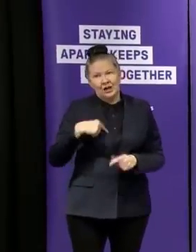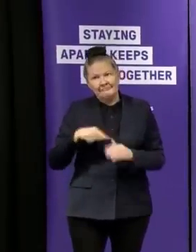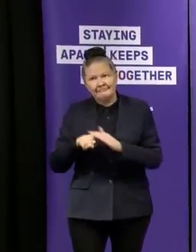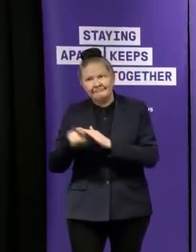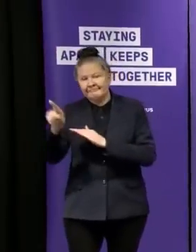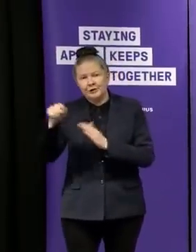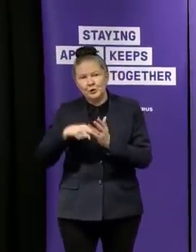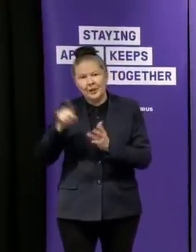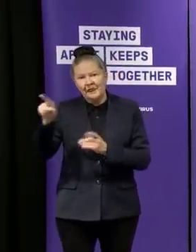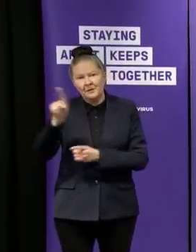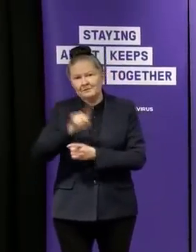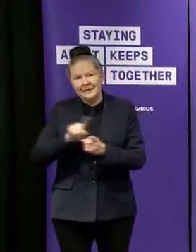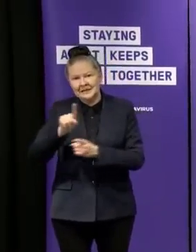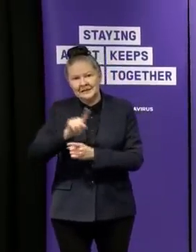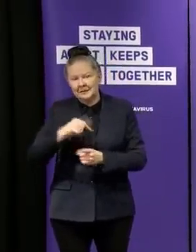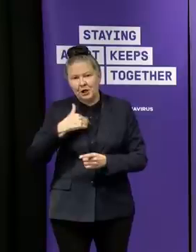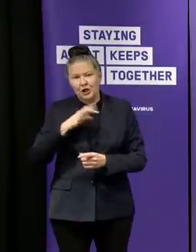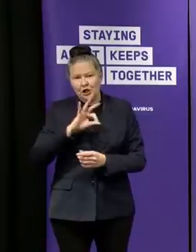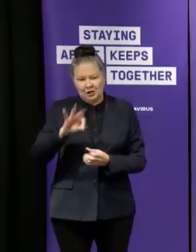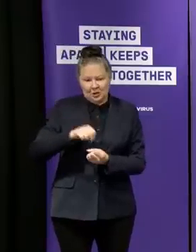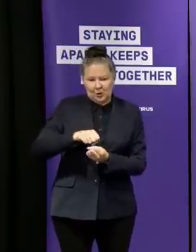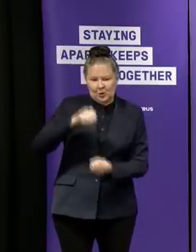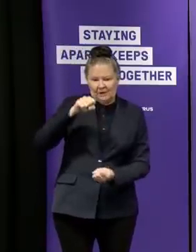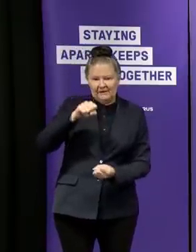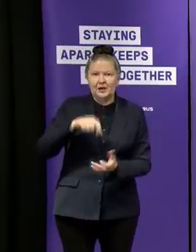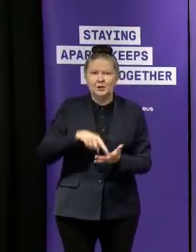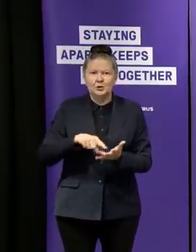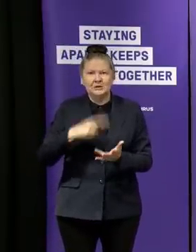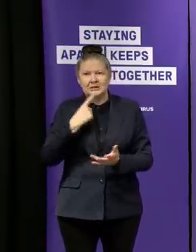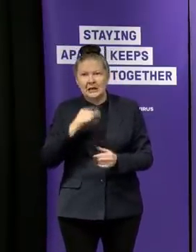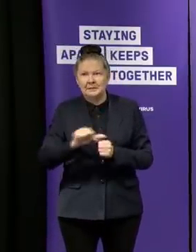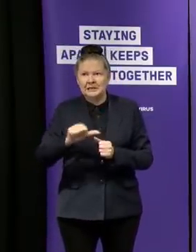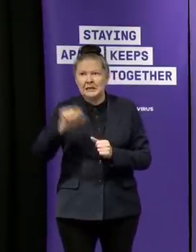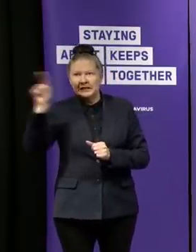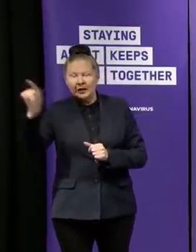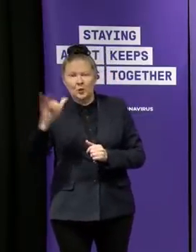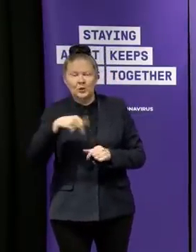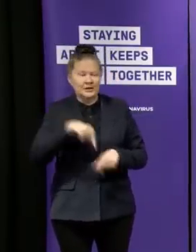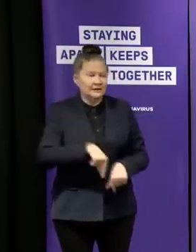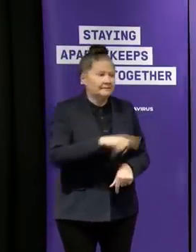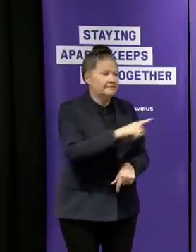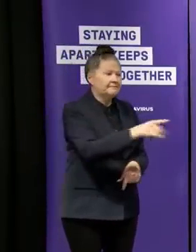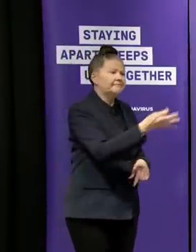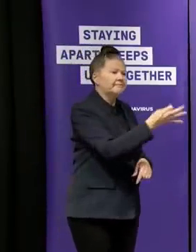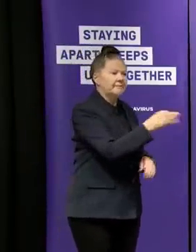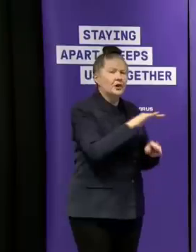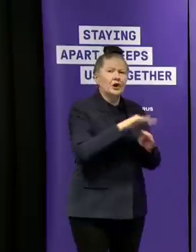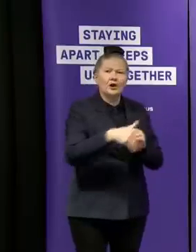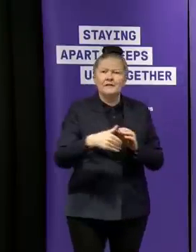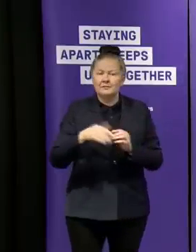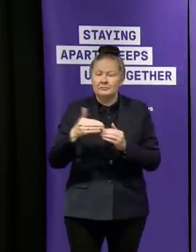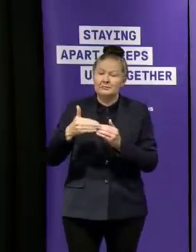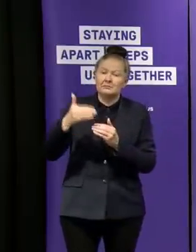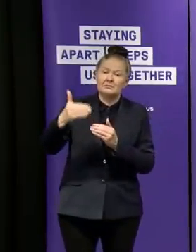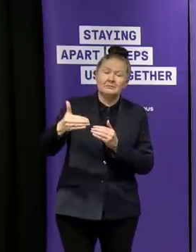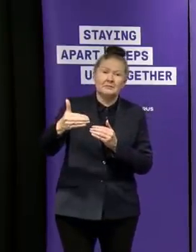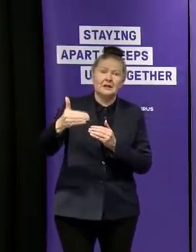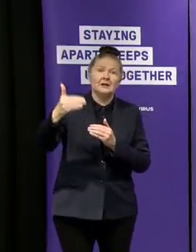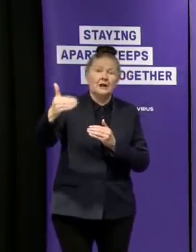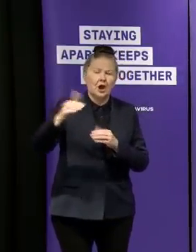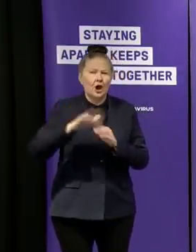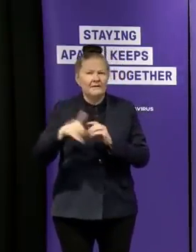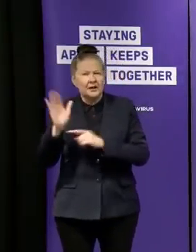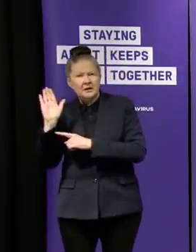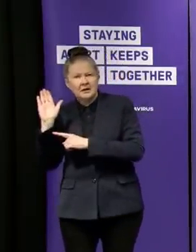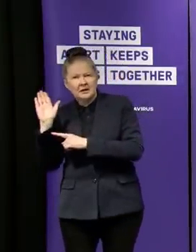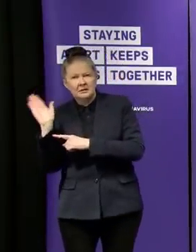so maybe I'm not qualified to make that judgment. The 1 November timeline, Yes. Retail, hospitality and personal care,